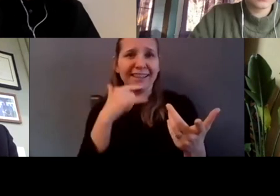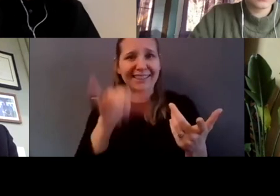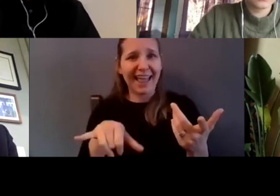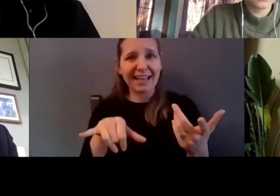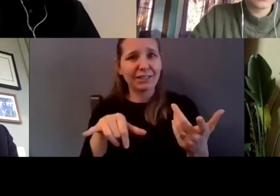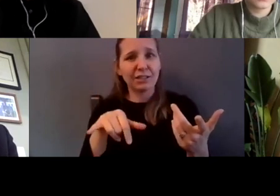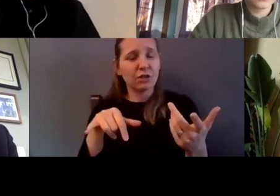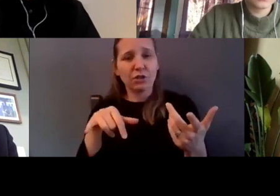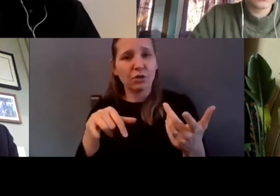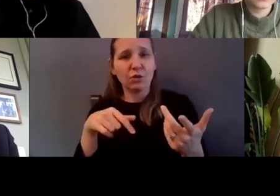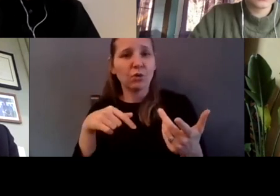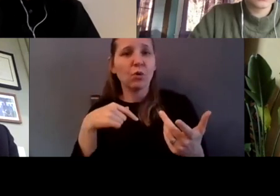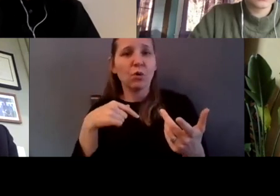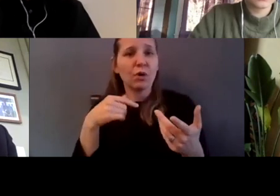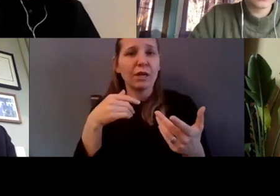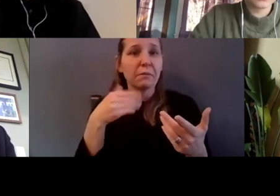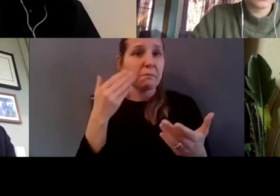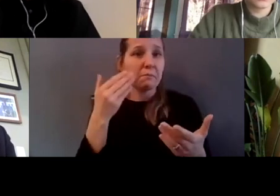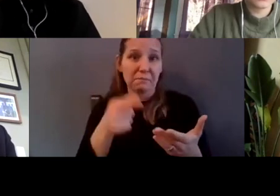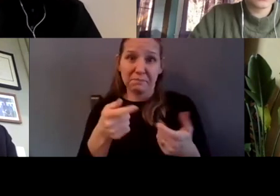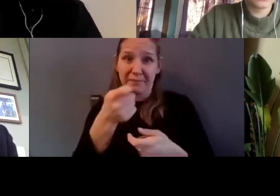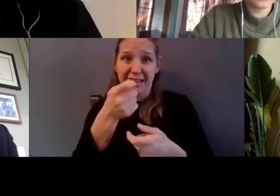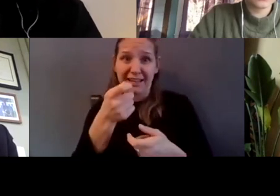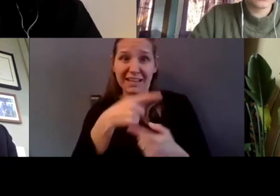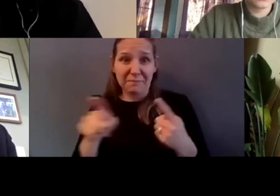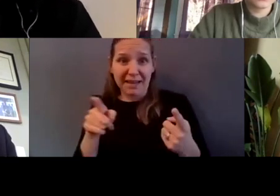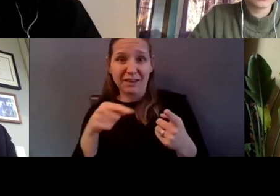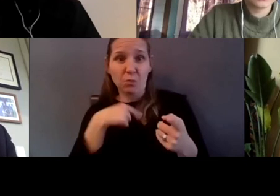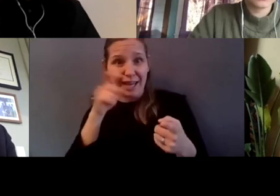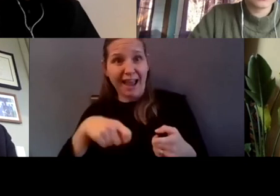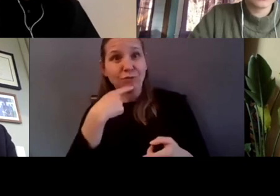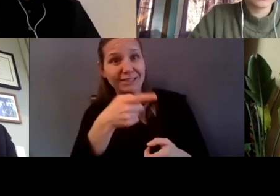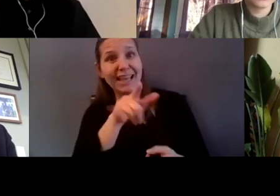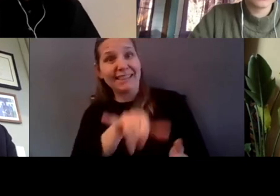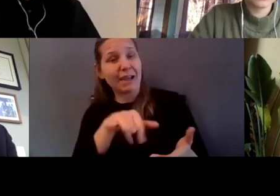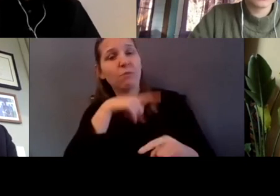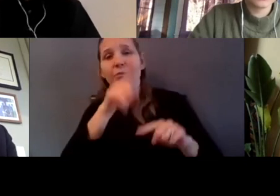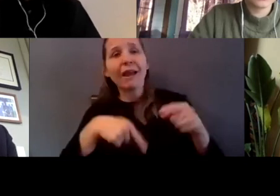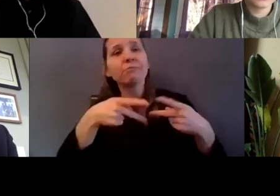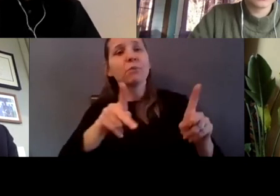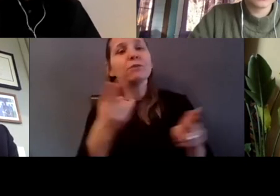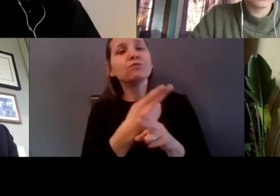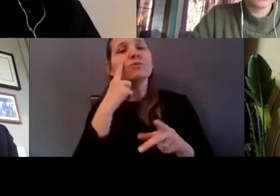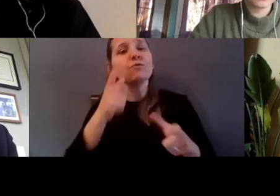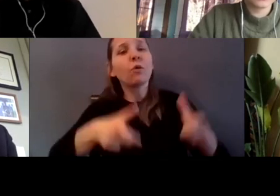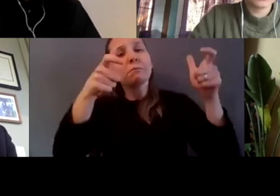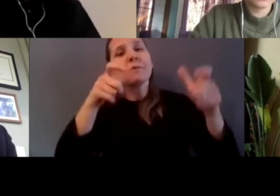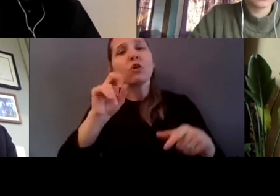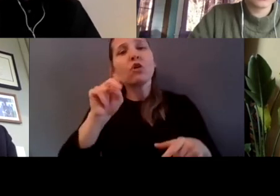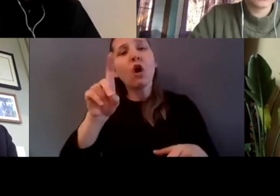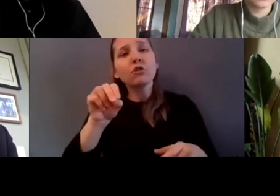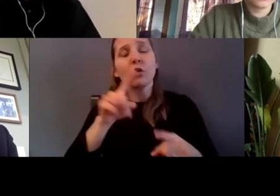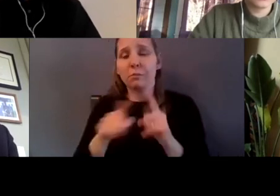say highest and best use for condominiums. So the land piece is important. By labor, I mean not literally